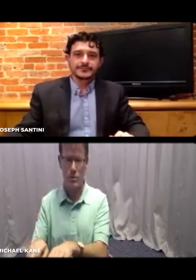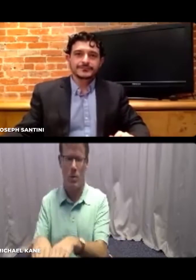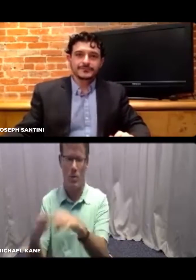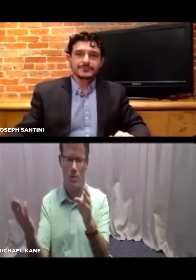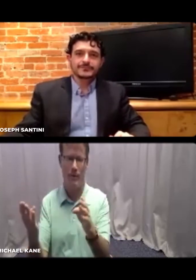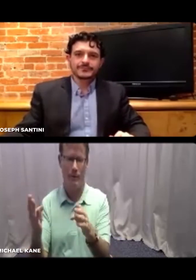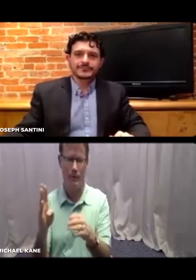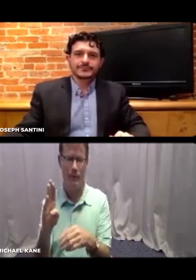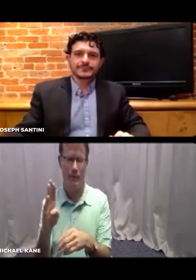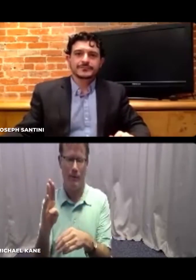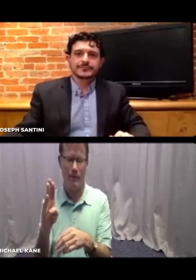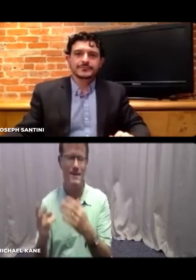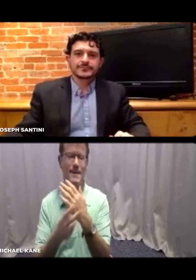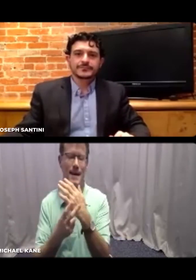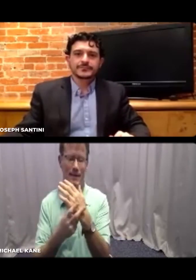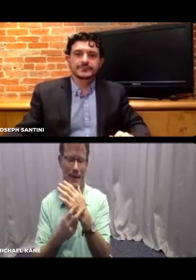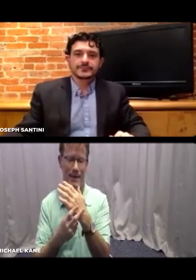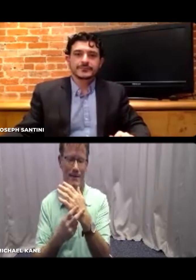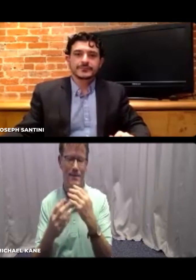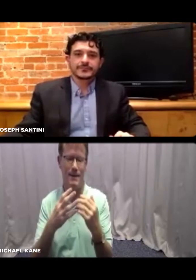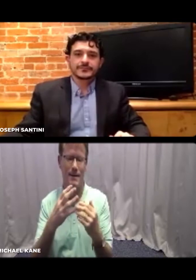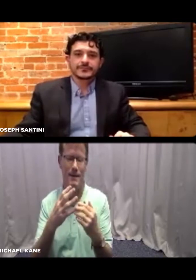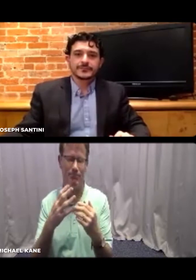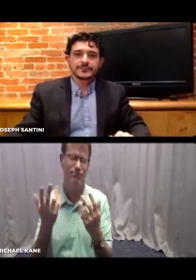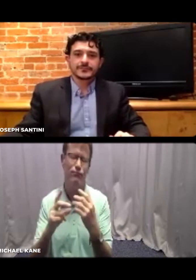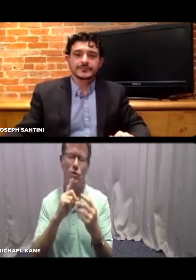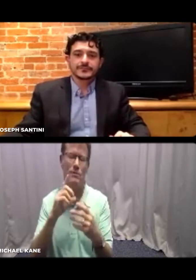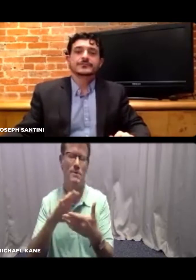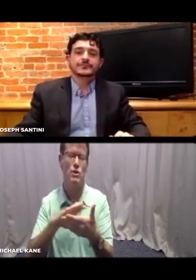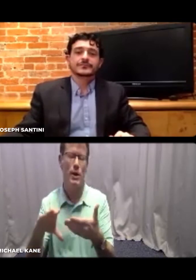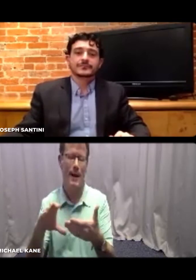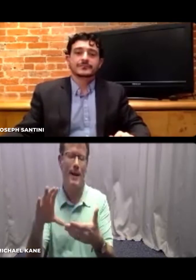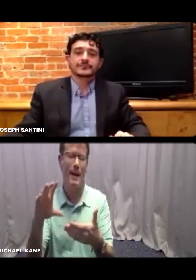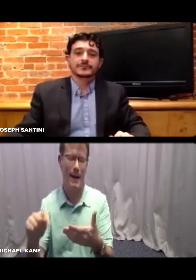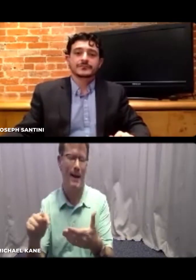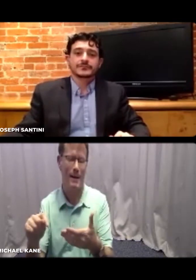bank together and opened her a checking account.